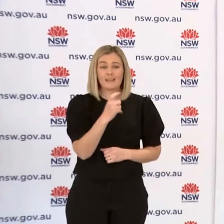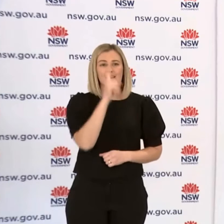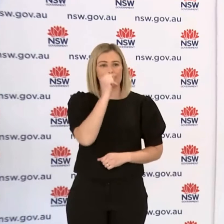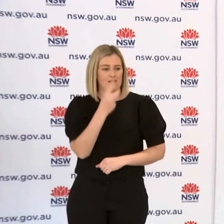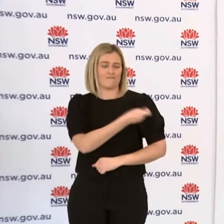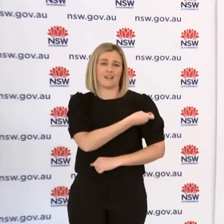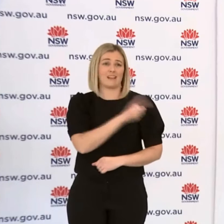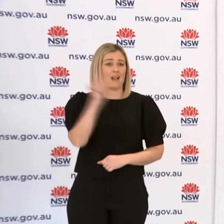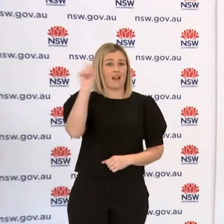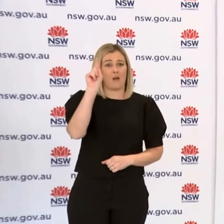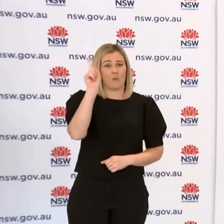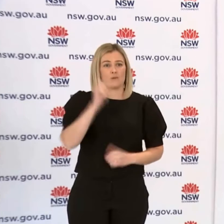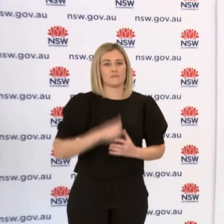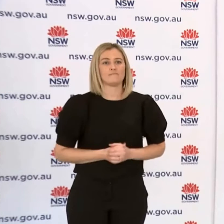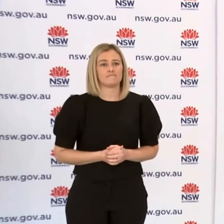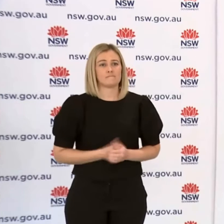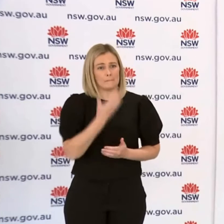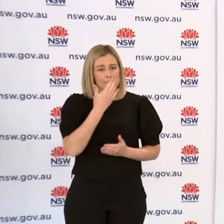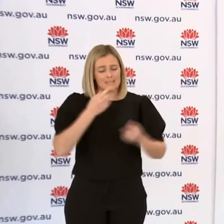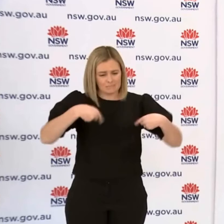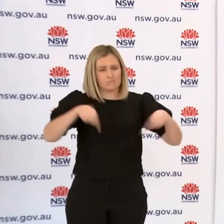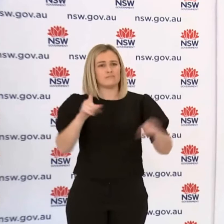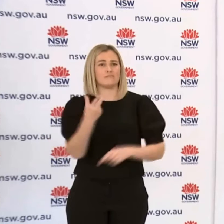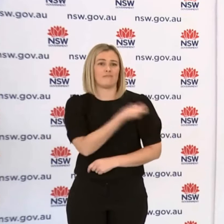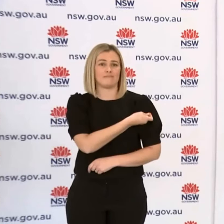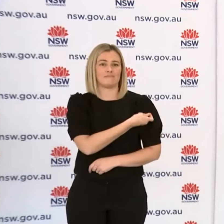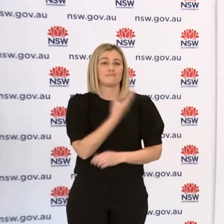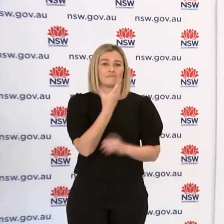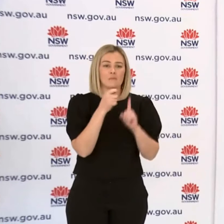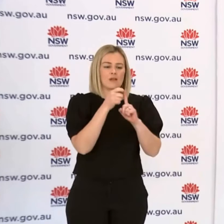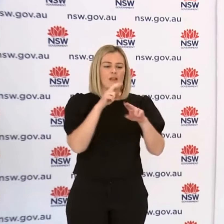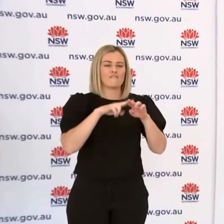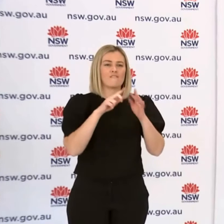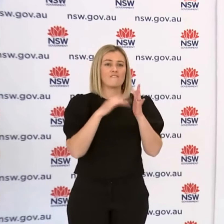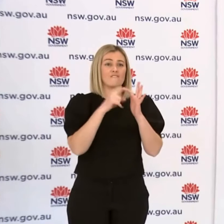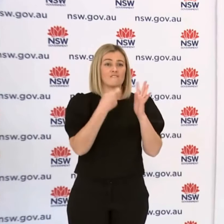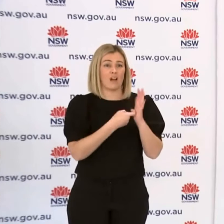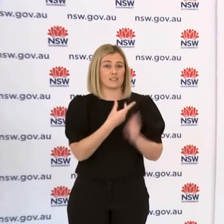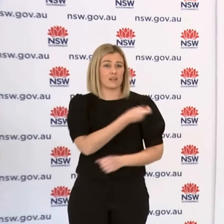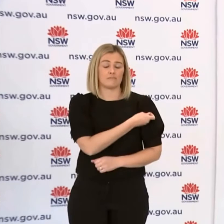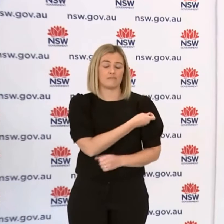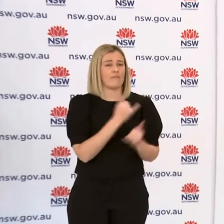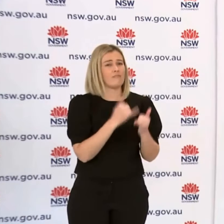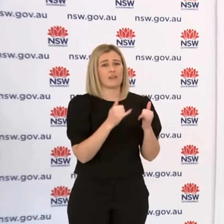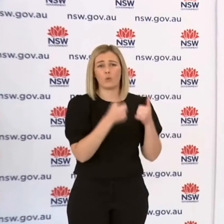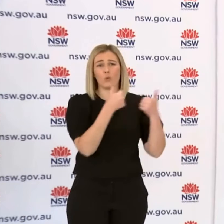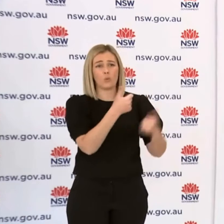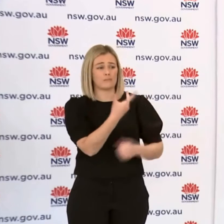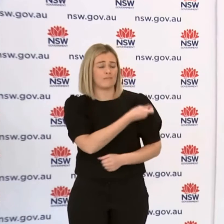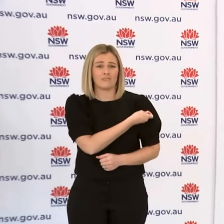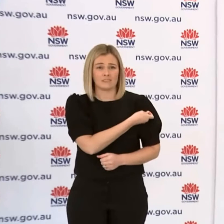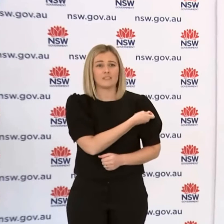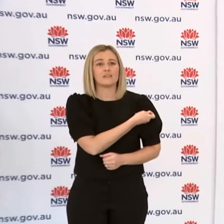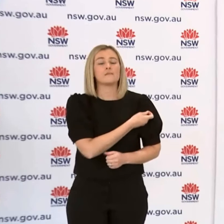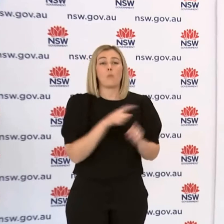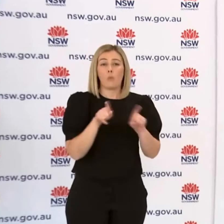go and get vaccinated. There's Pfizer vaccine available there. Good vaccine, good opportunities.